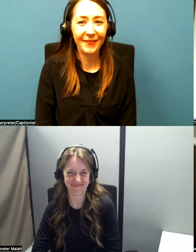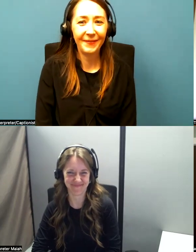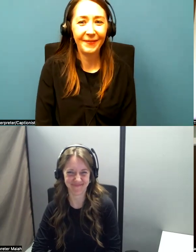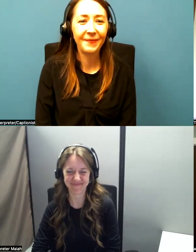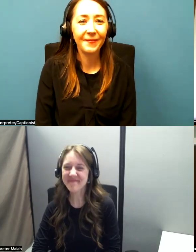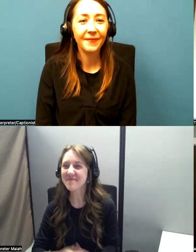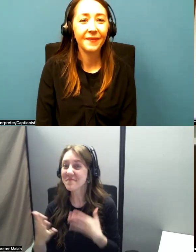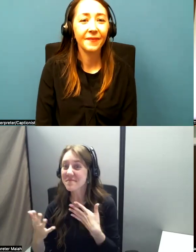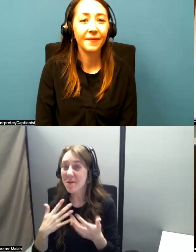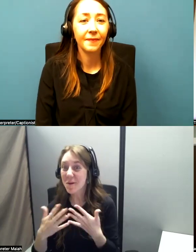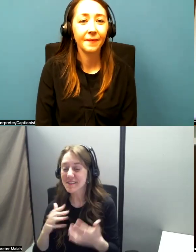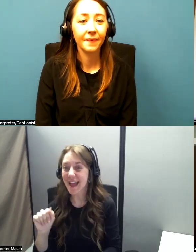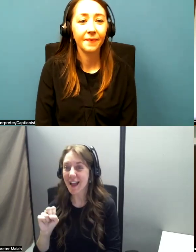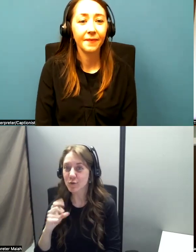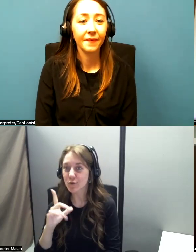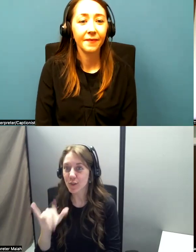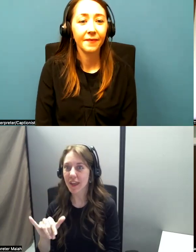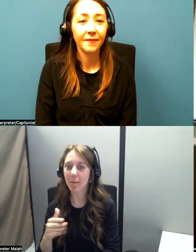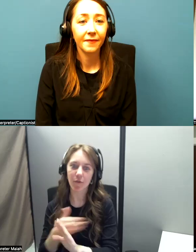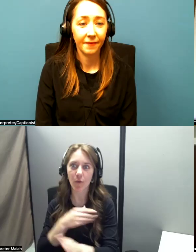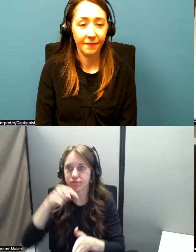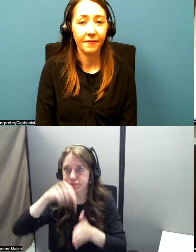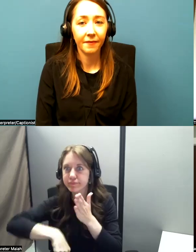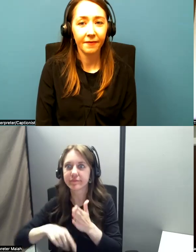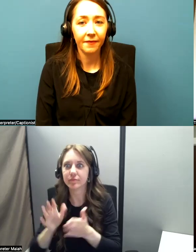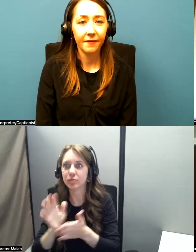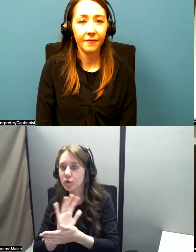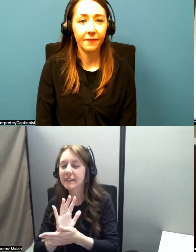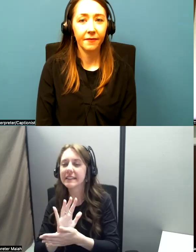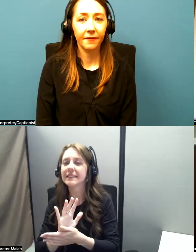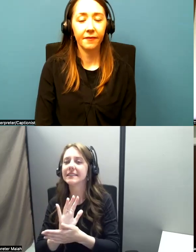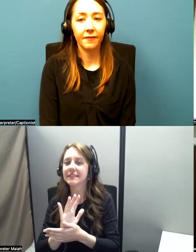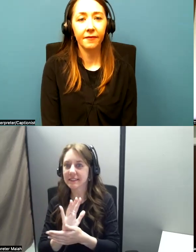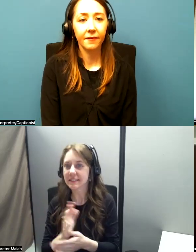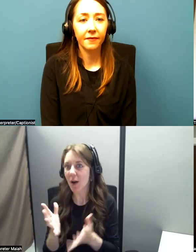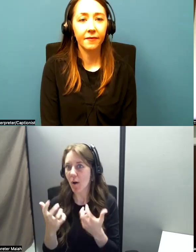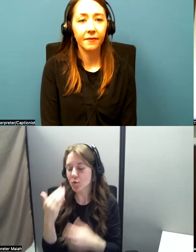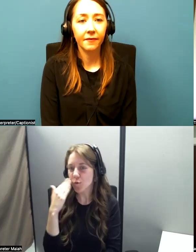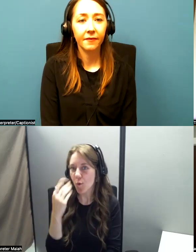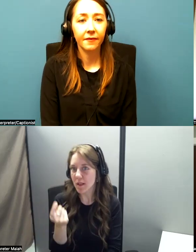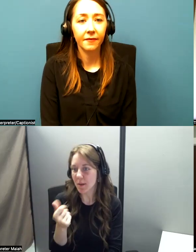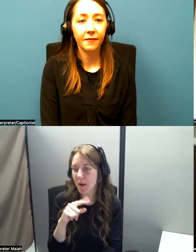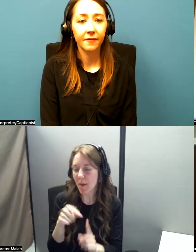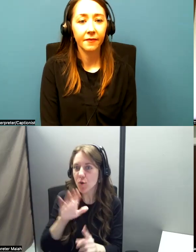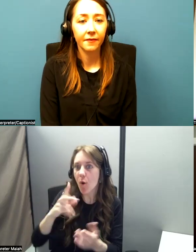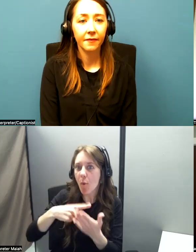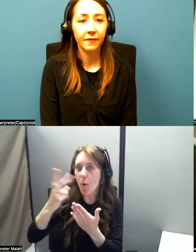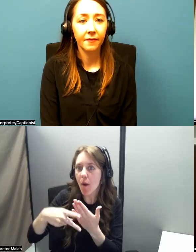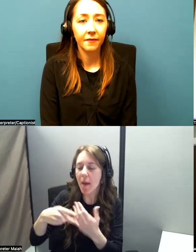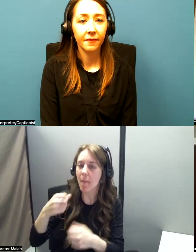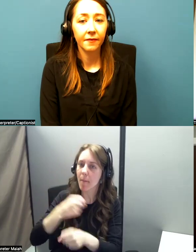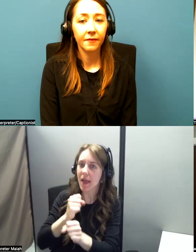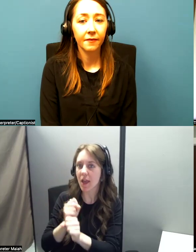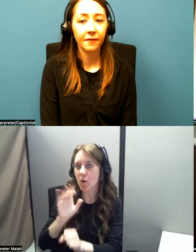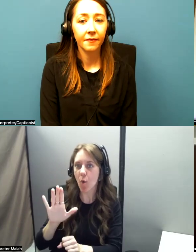Anyway, Ashley, before we get in too deep with the movies, I want to know a little bit more about your program, Make Your Mark,